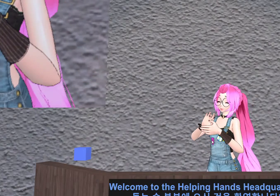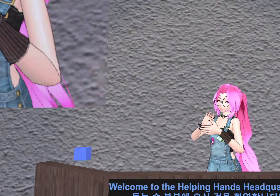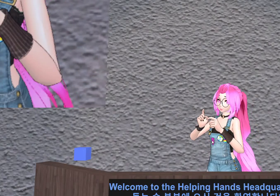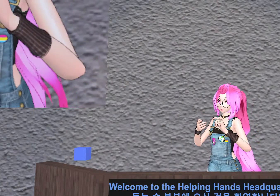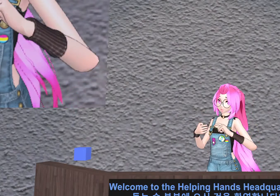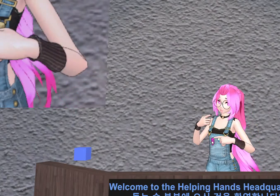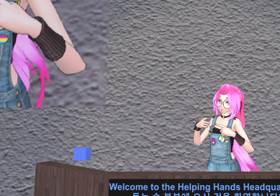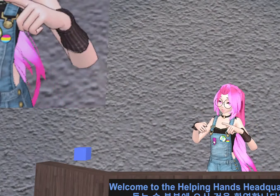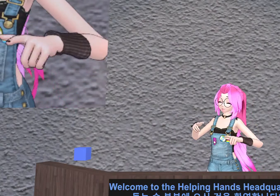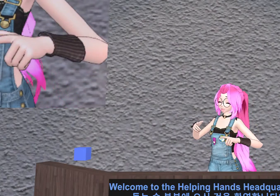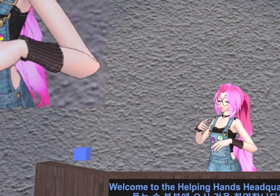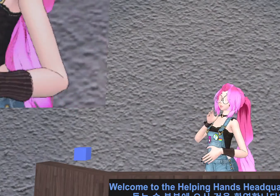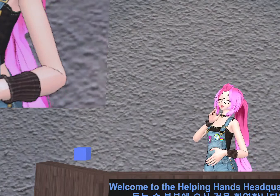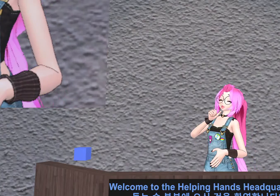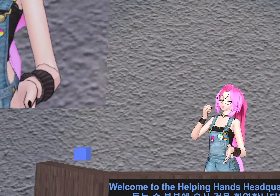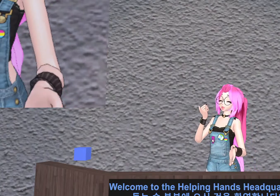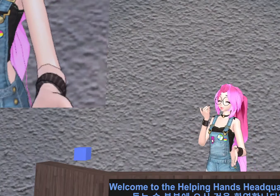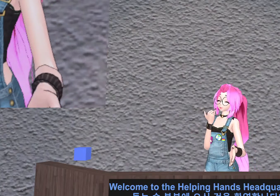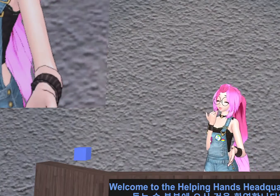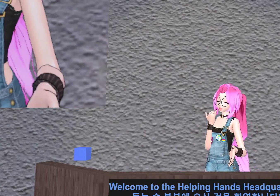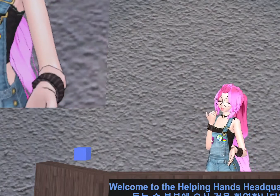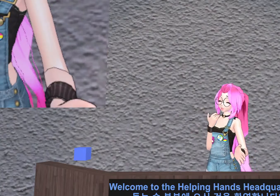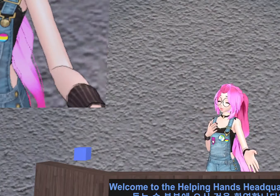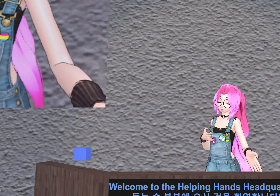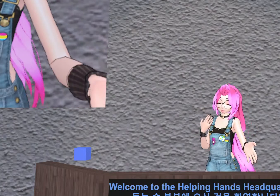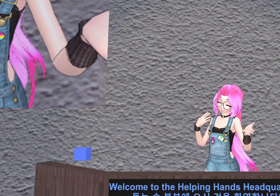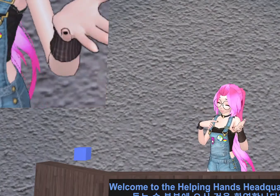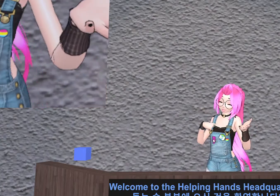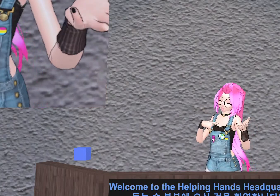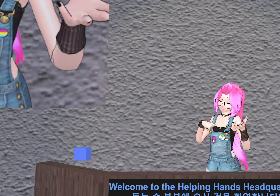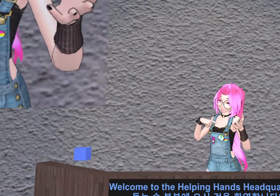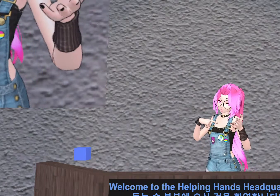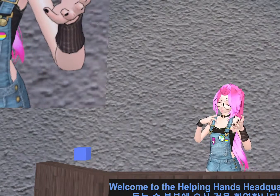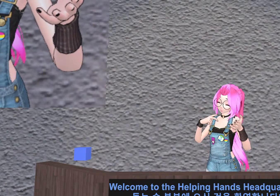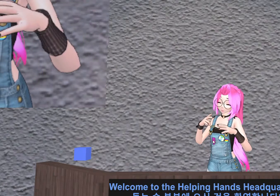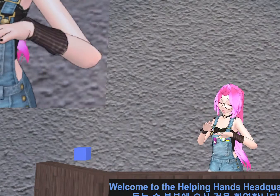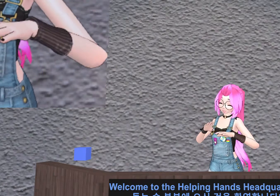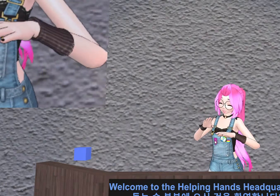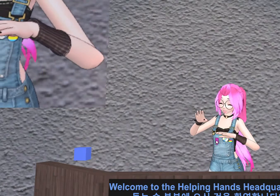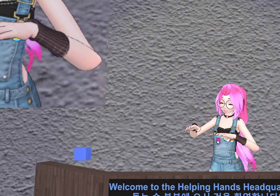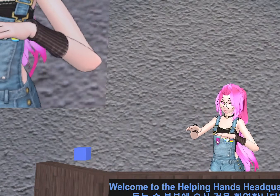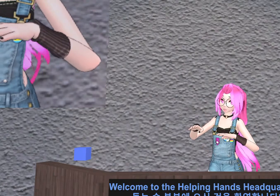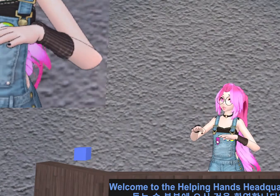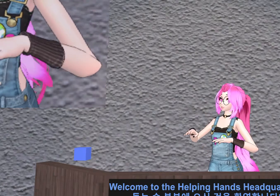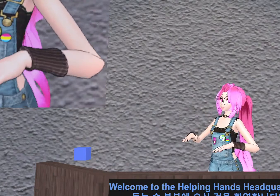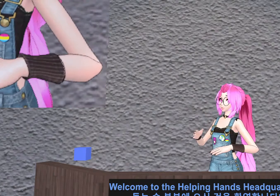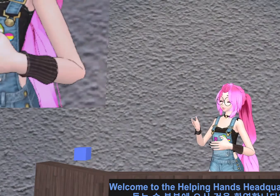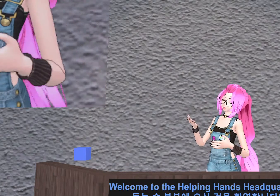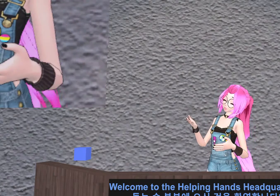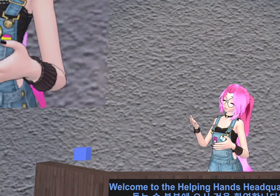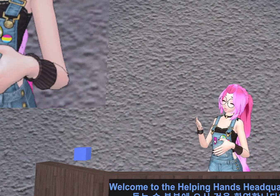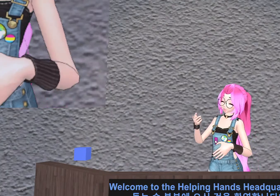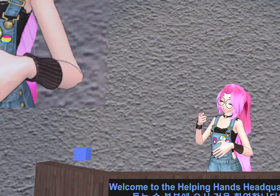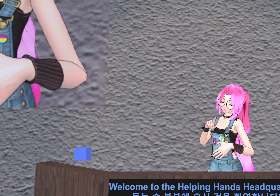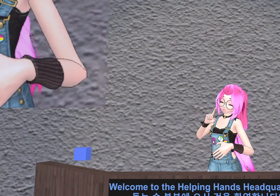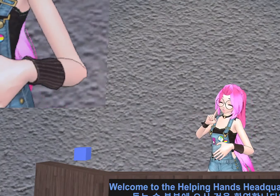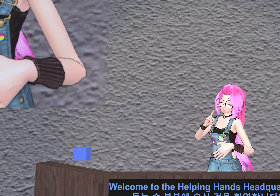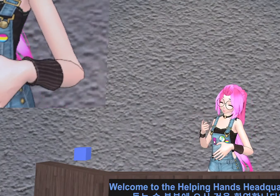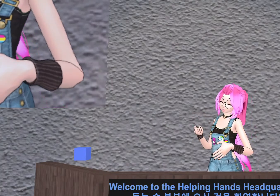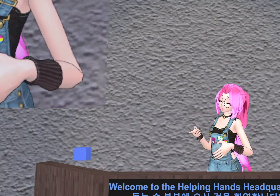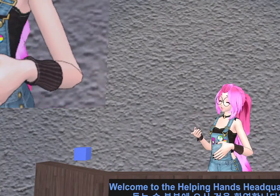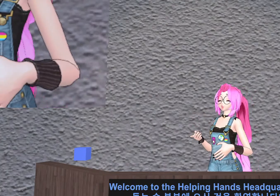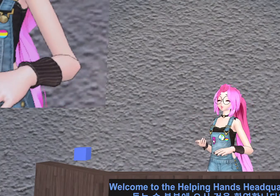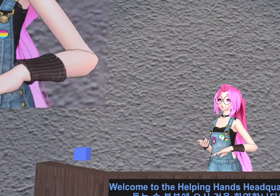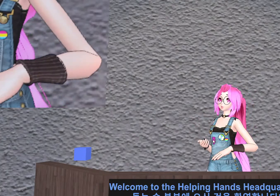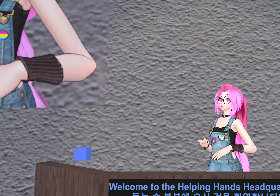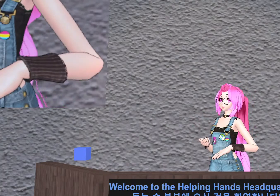don't really change it when I use sign. It's not wrong to do that. I just personally see that as like an extra step when you could just say